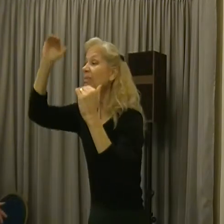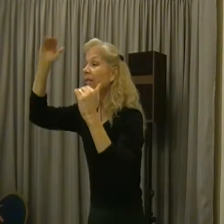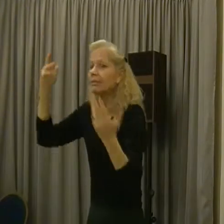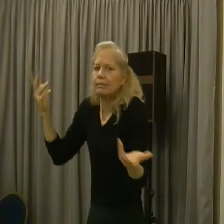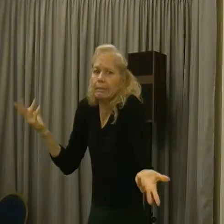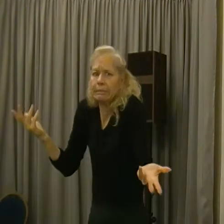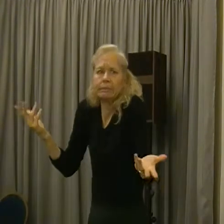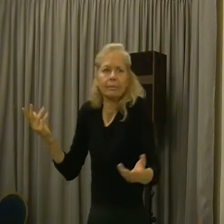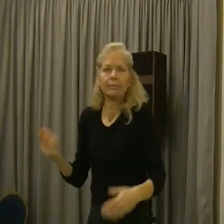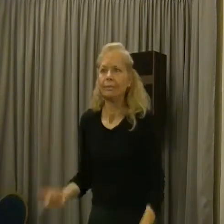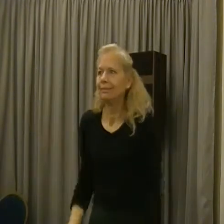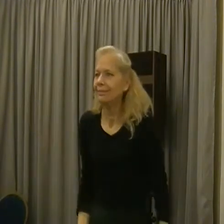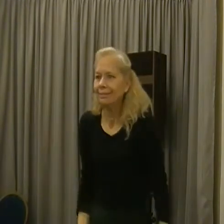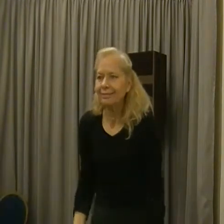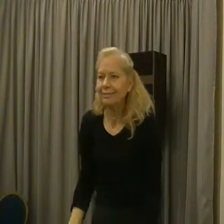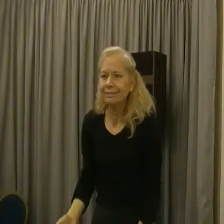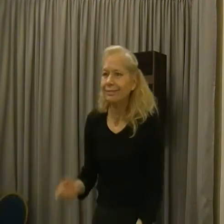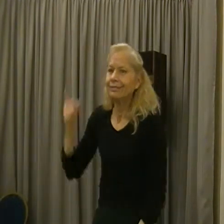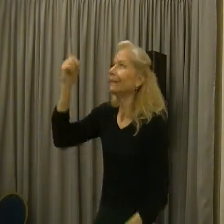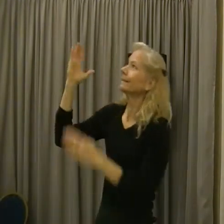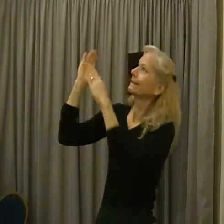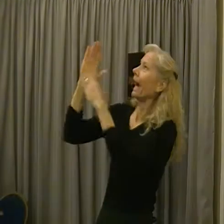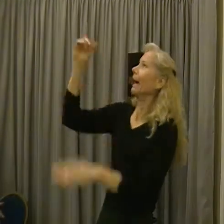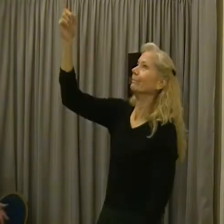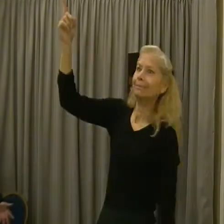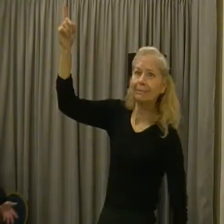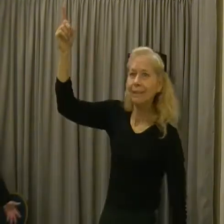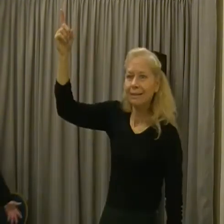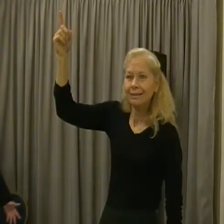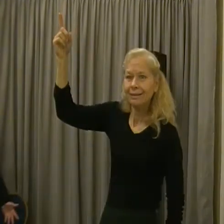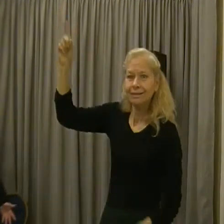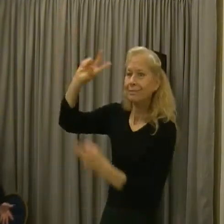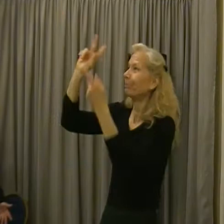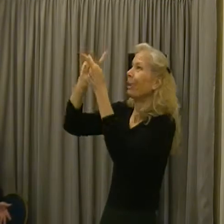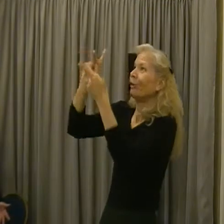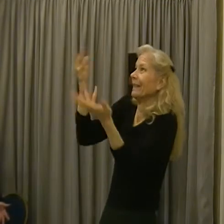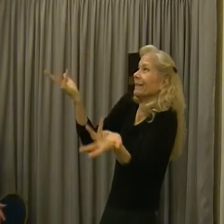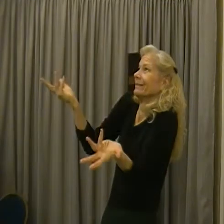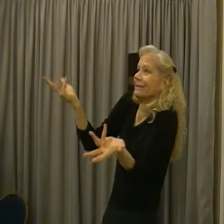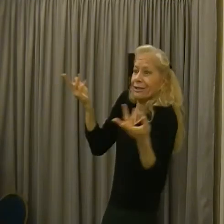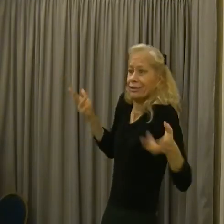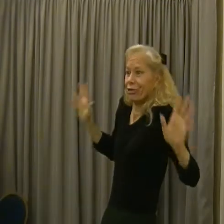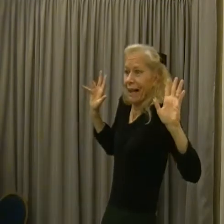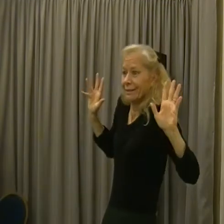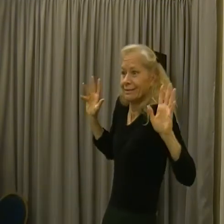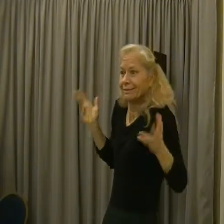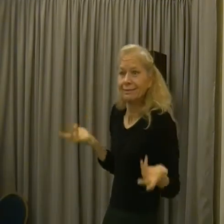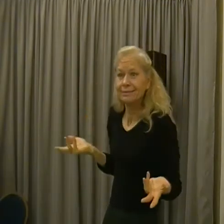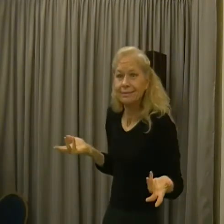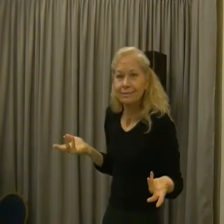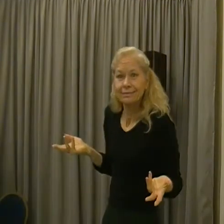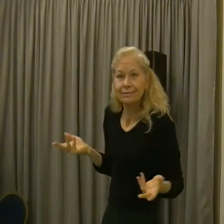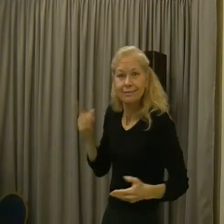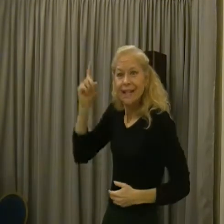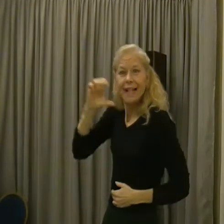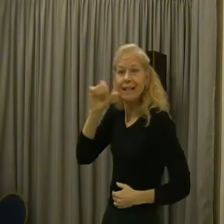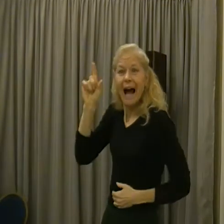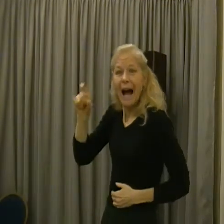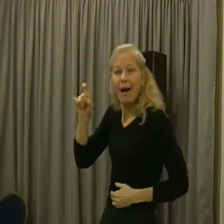he? He can't be improved upon. He's perfect. And yet that God, what did he do? He reaches out to